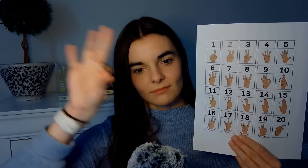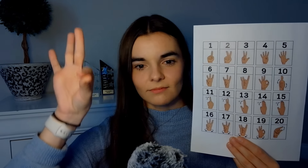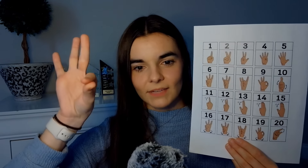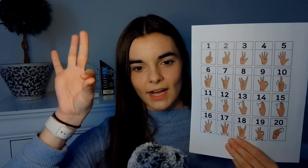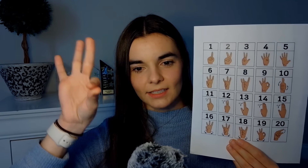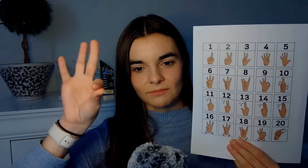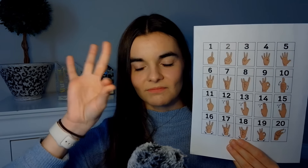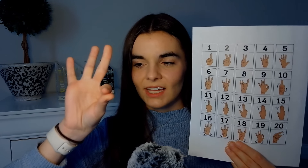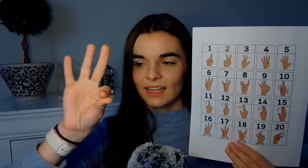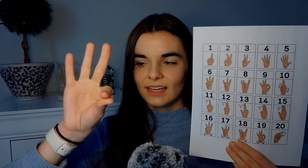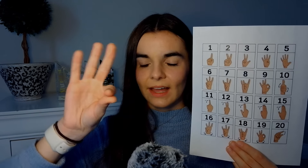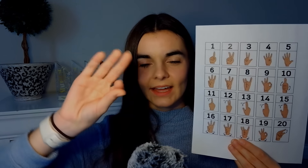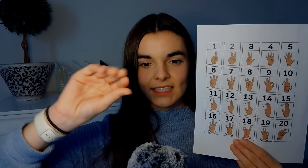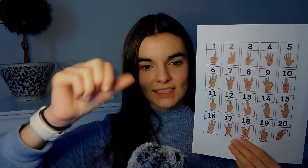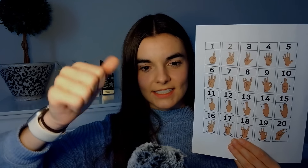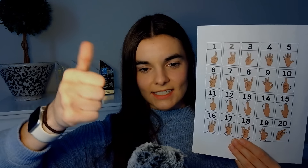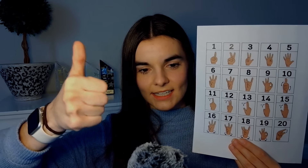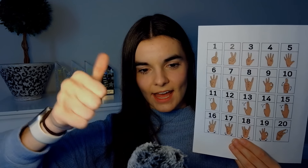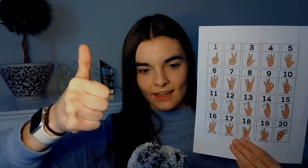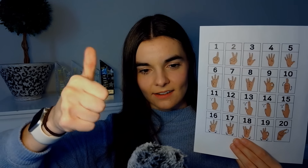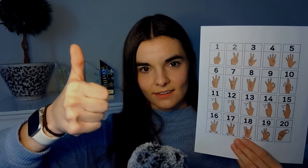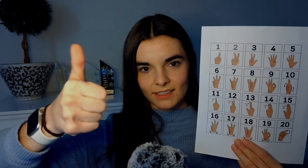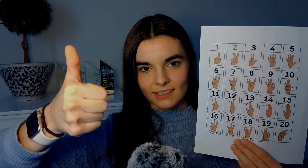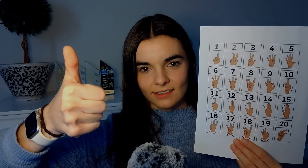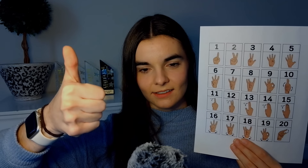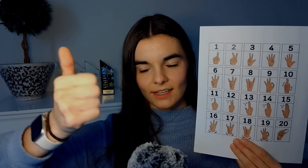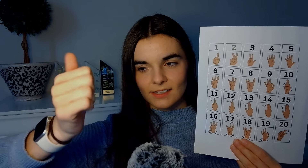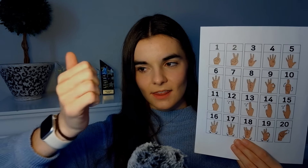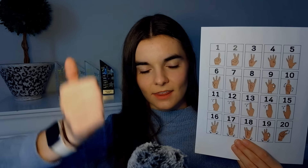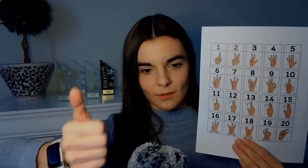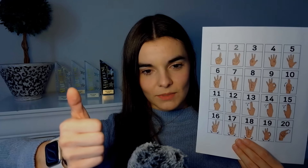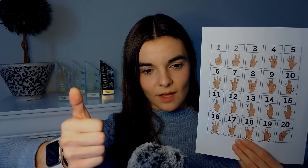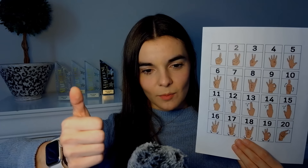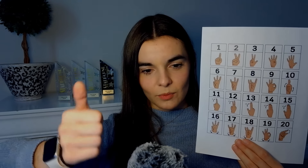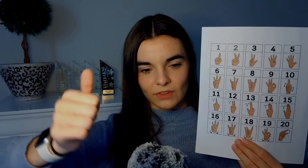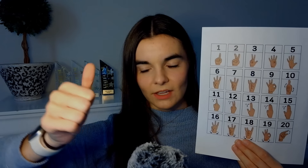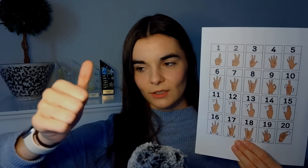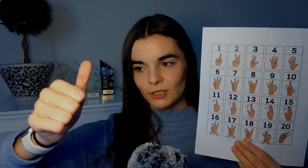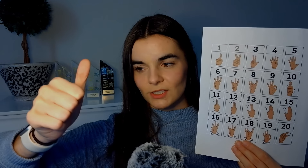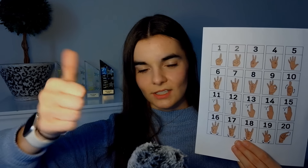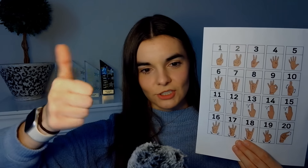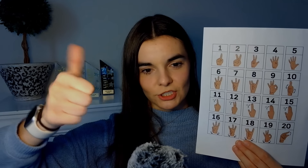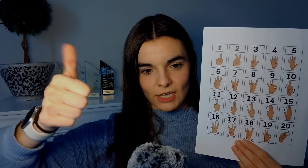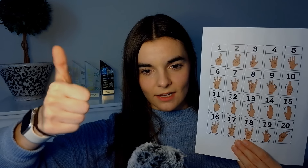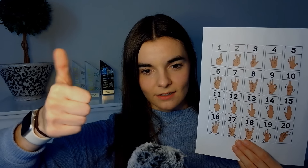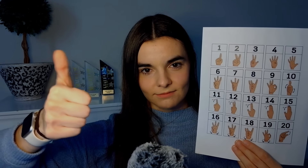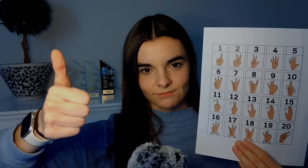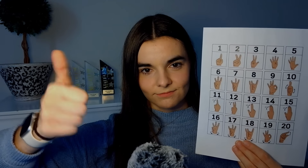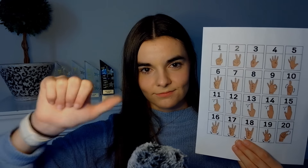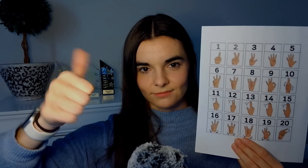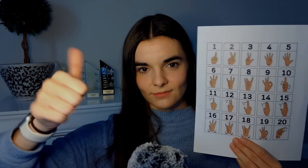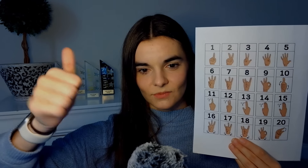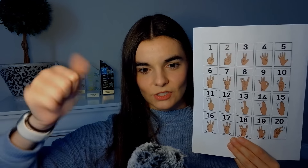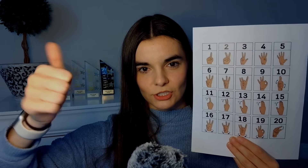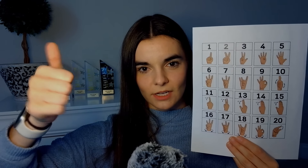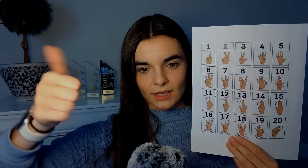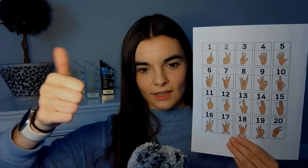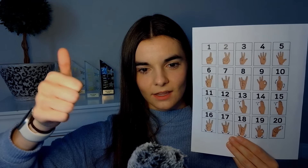9. 10 is a thumbs up that you're just gonna shake. Shake that thumbs